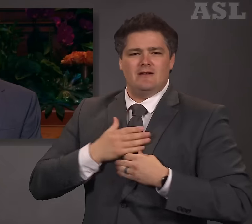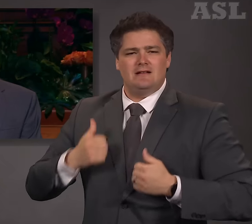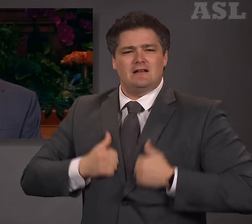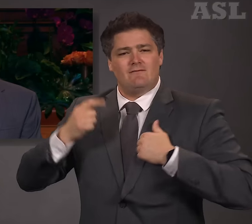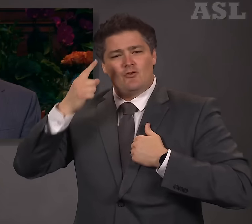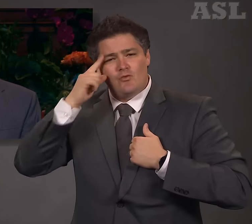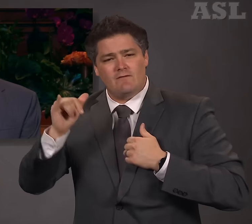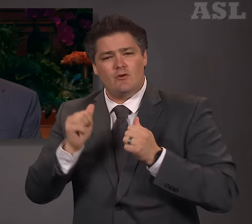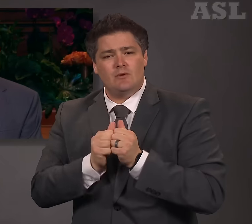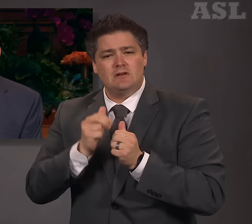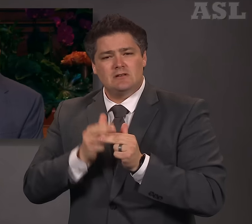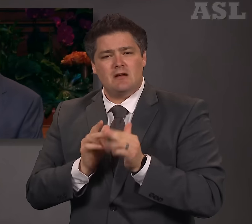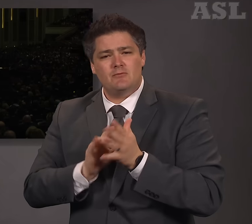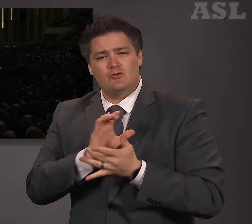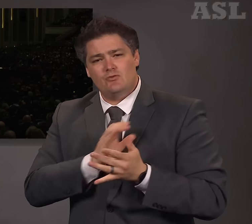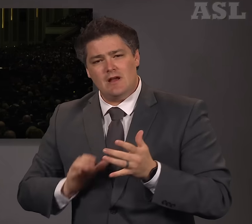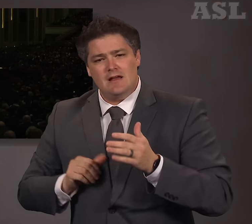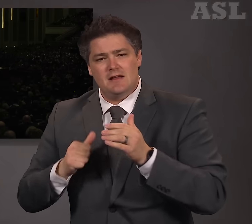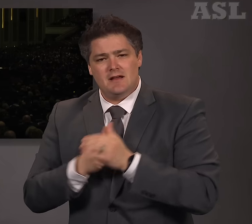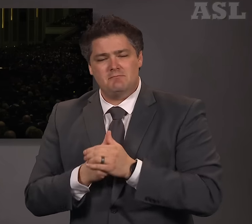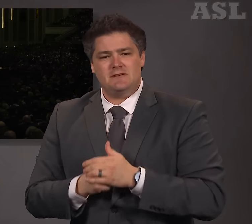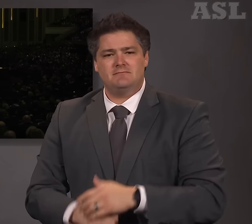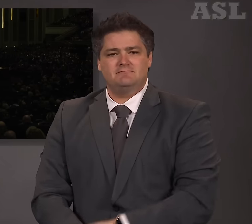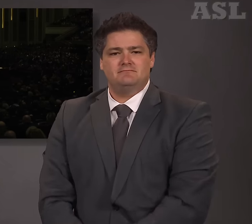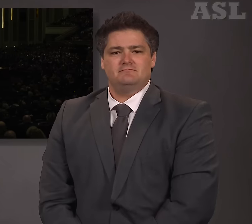Jesus Christ, amen.